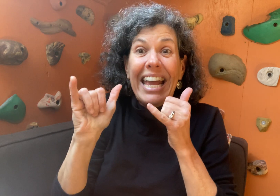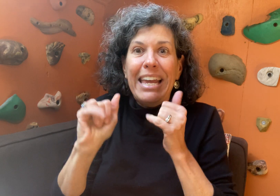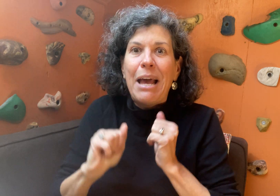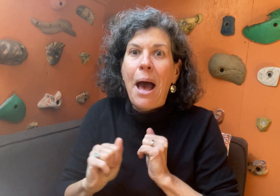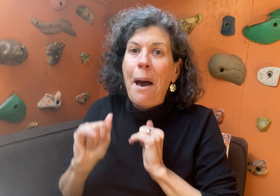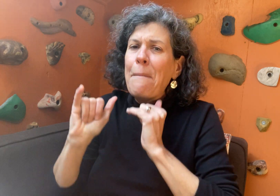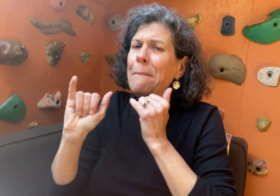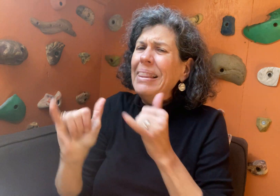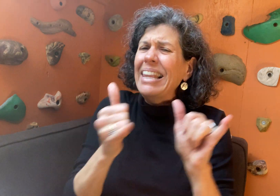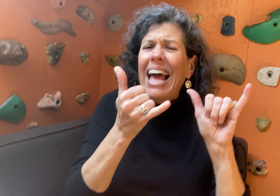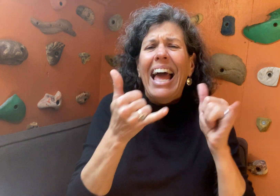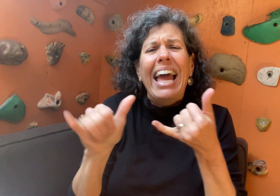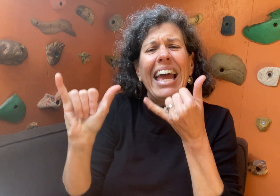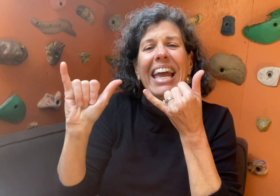play, play,